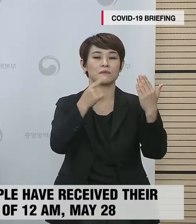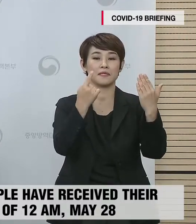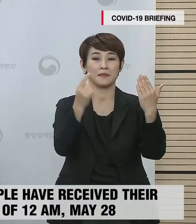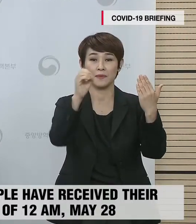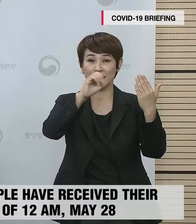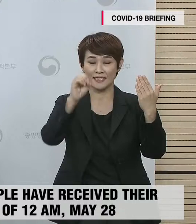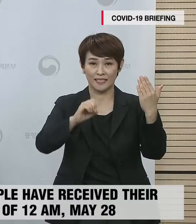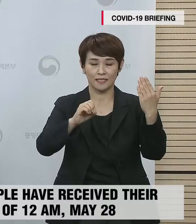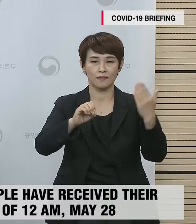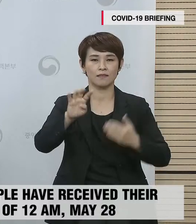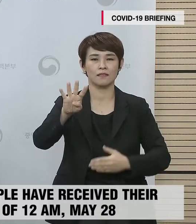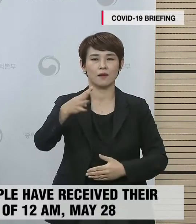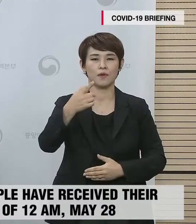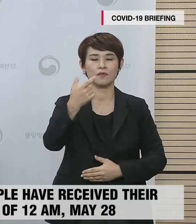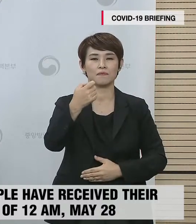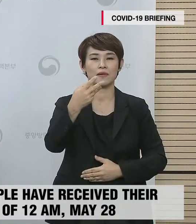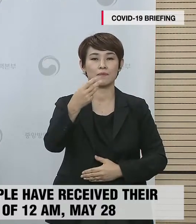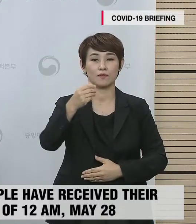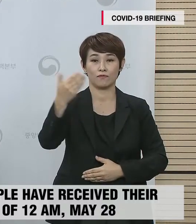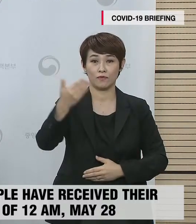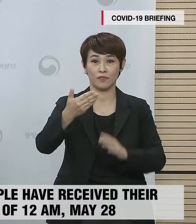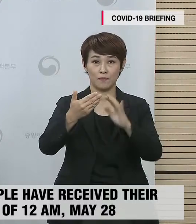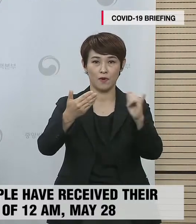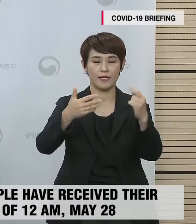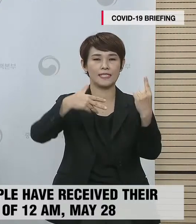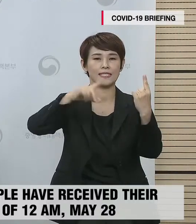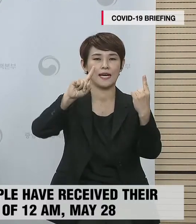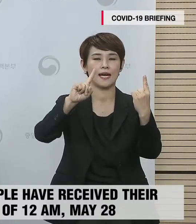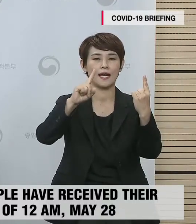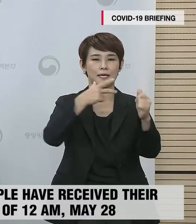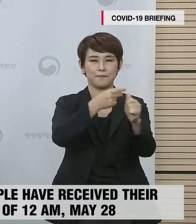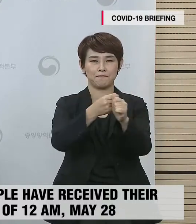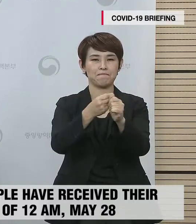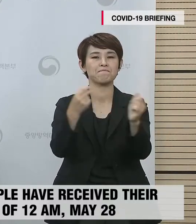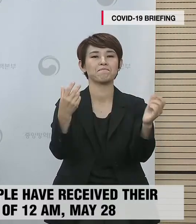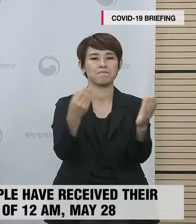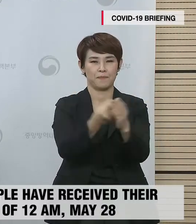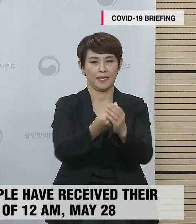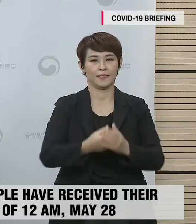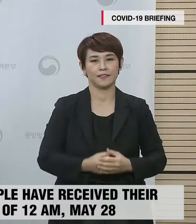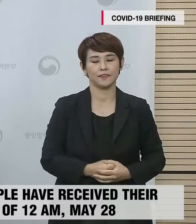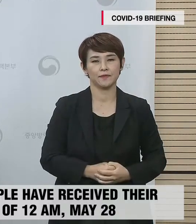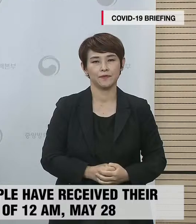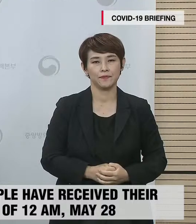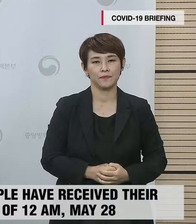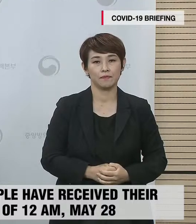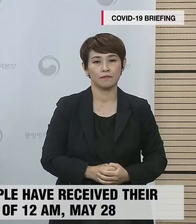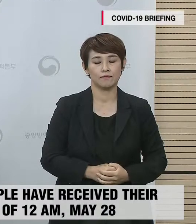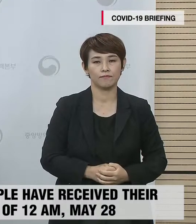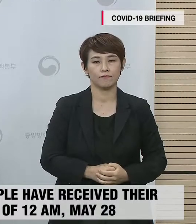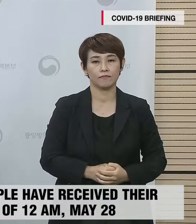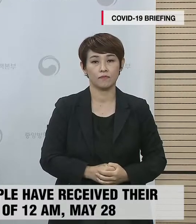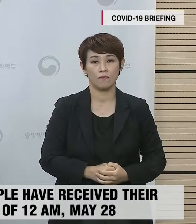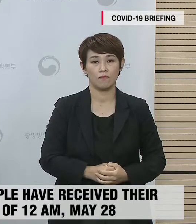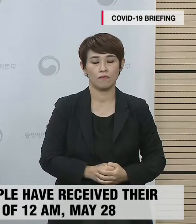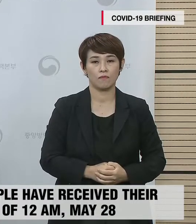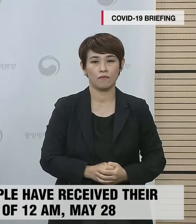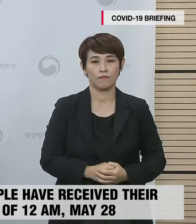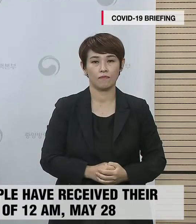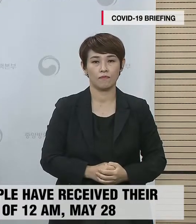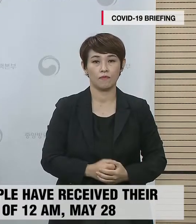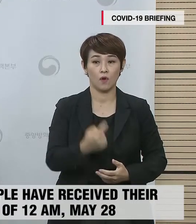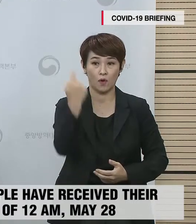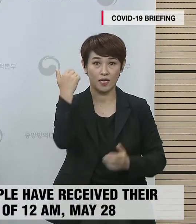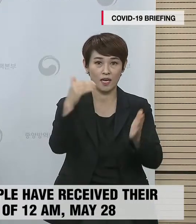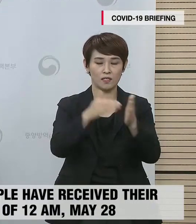vaccines. And with this, we have vaccinated about 9.1% with their first dose. Moreover, as